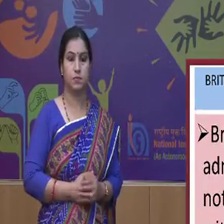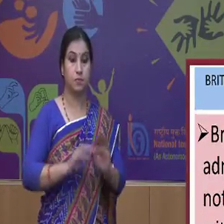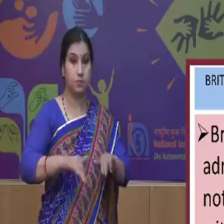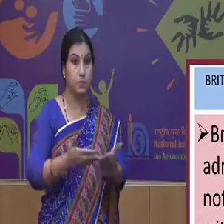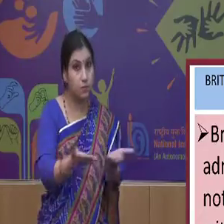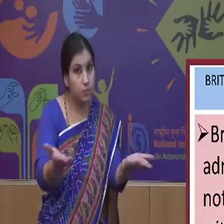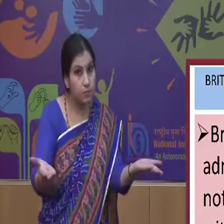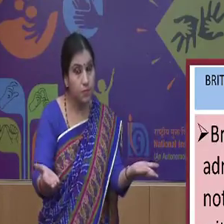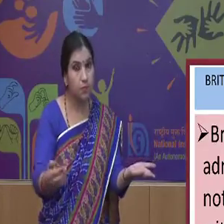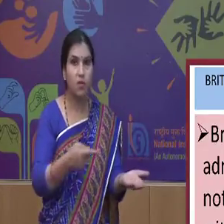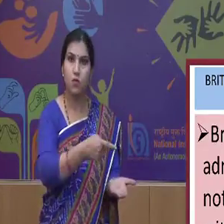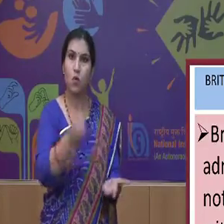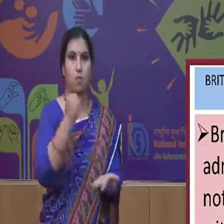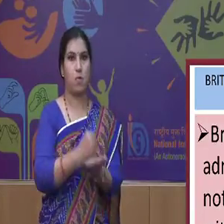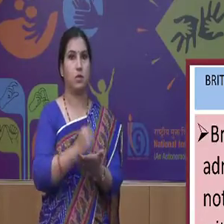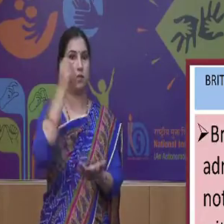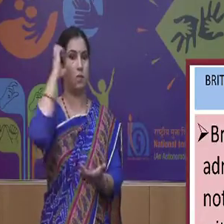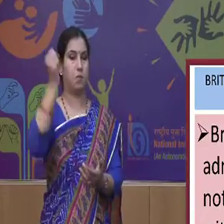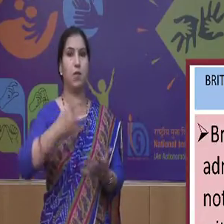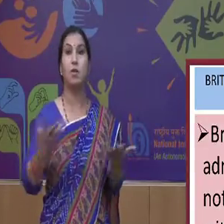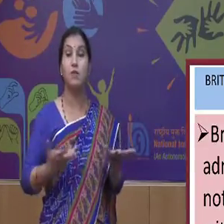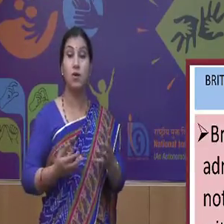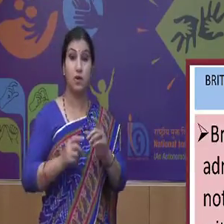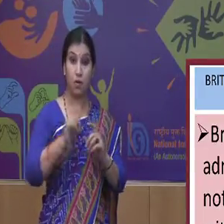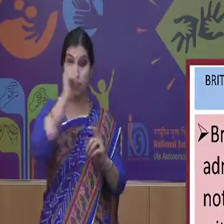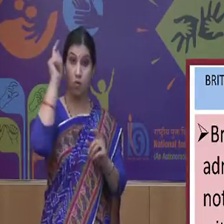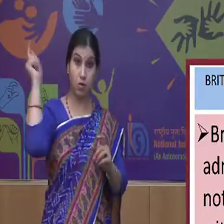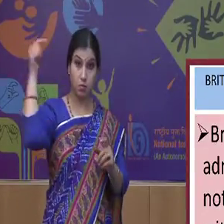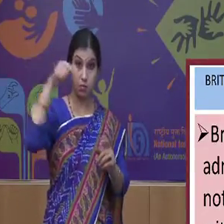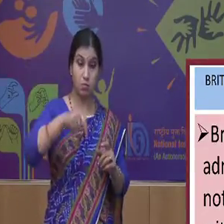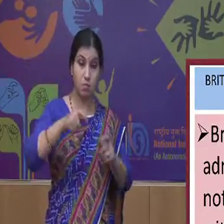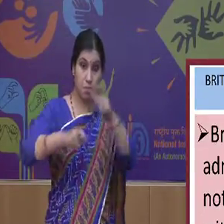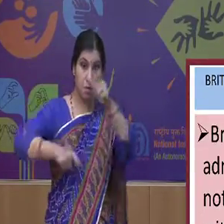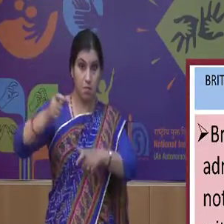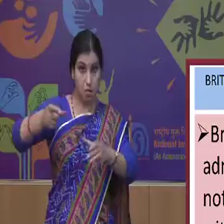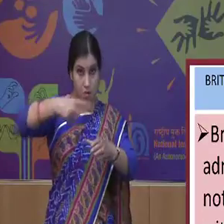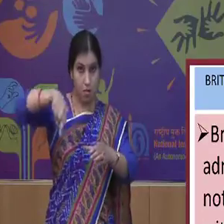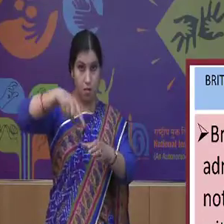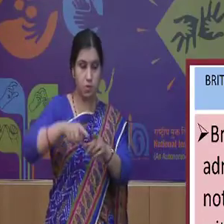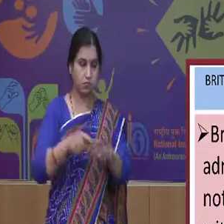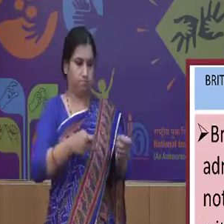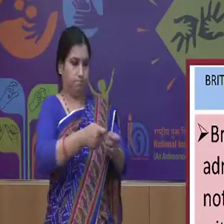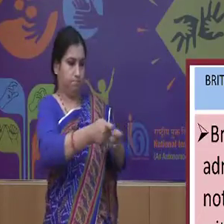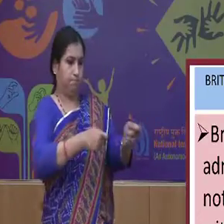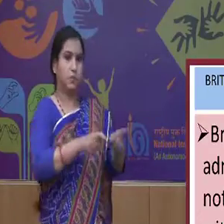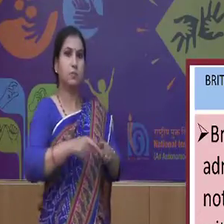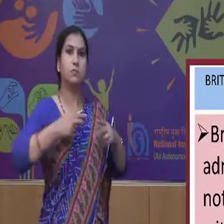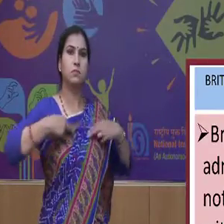Learners, we must not forget that the British administration and justice system was